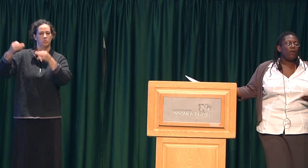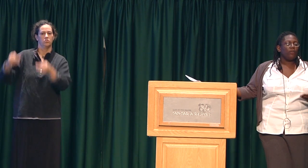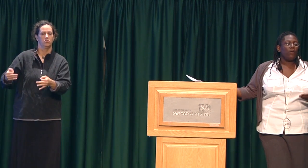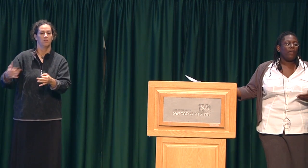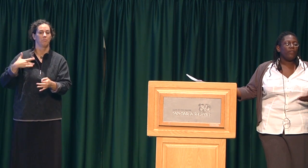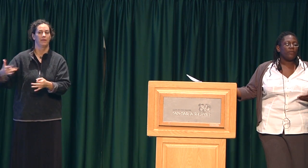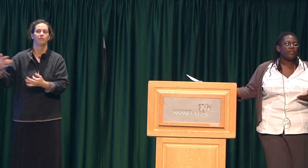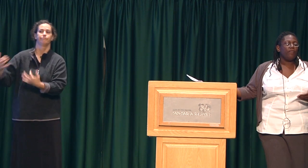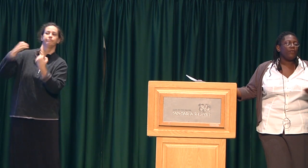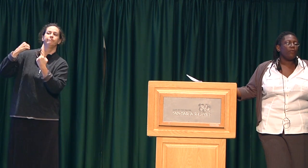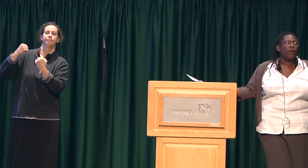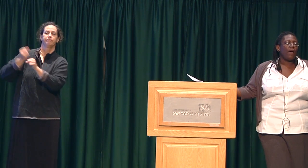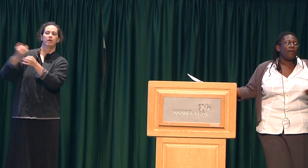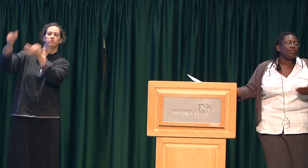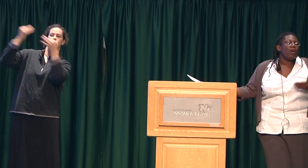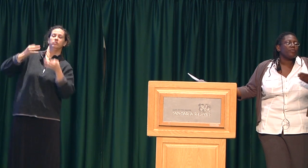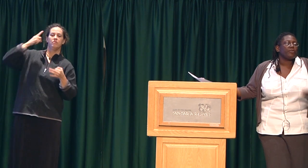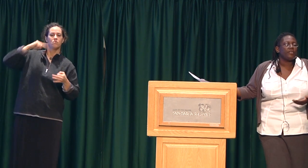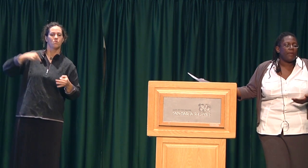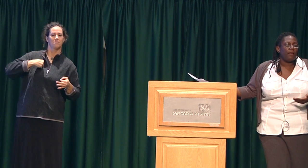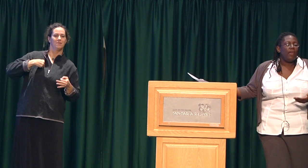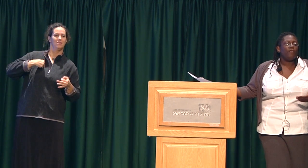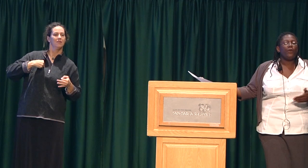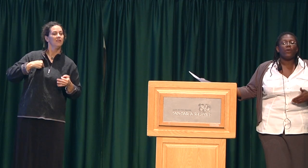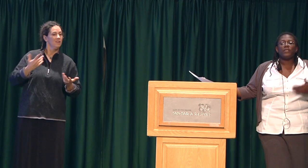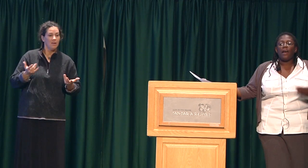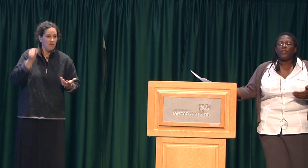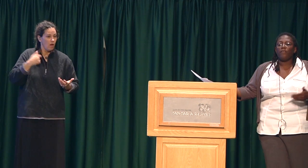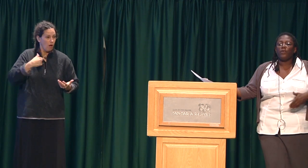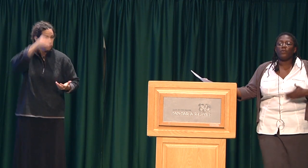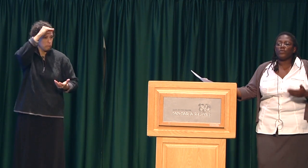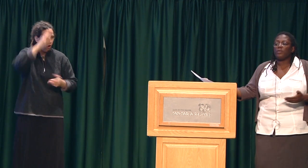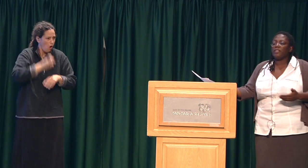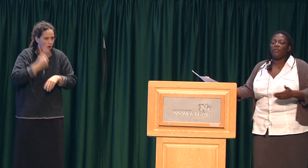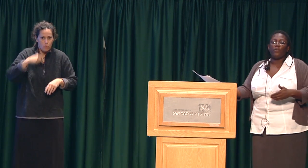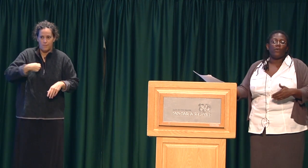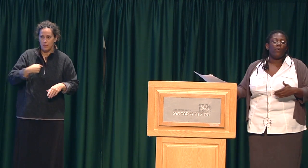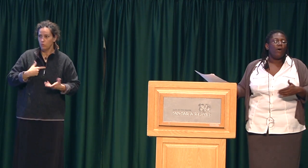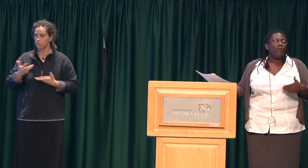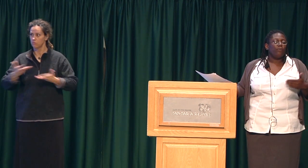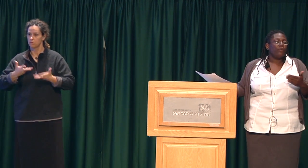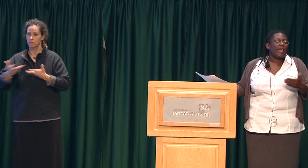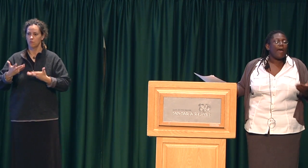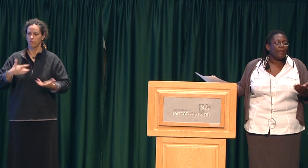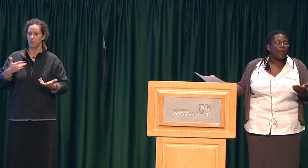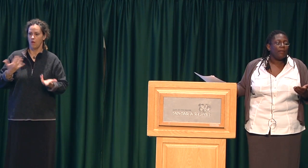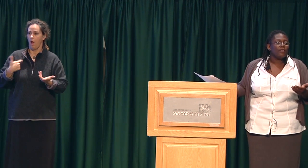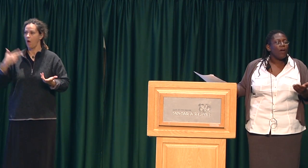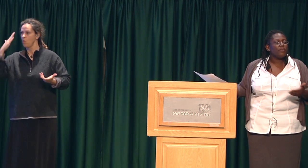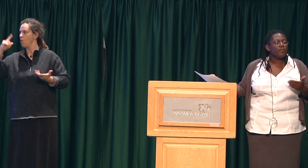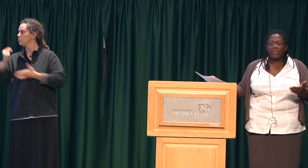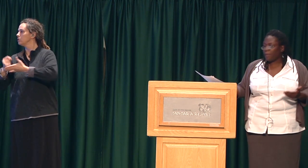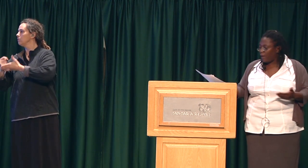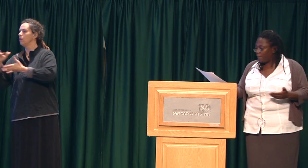because of the low health literacy. If you don't know how, it's hard to participate. If you don't know what's out there, if you don't know the treatments, if you don't know what's happening,